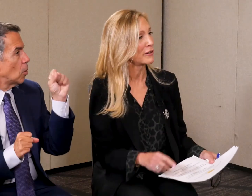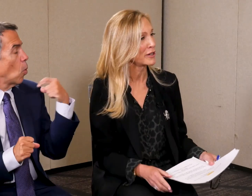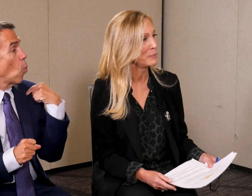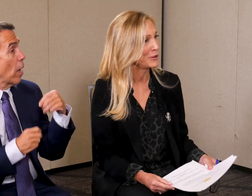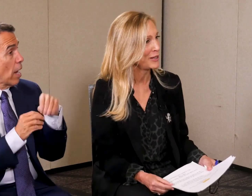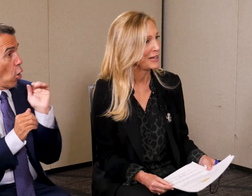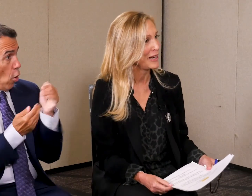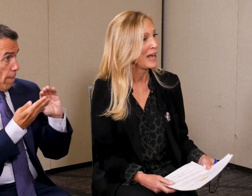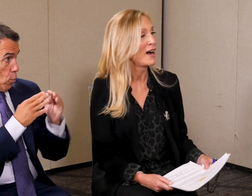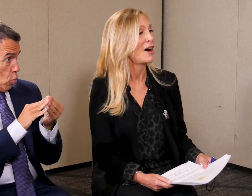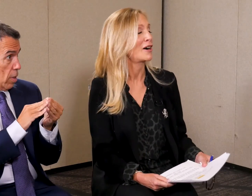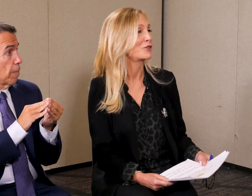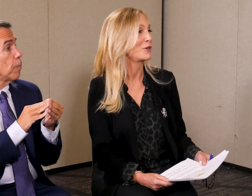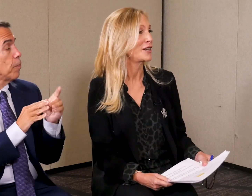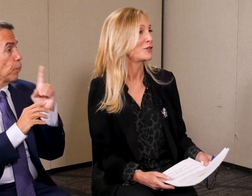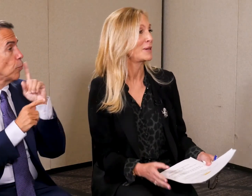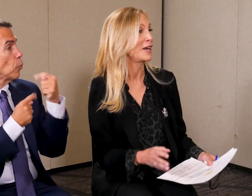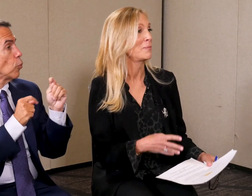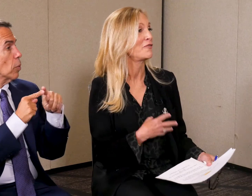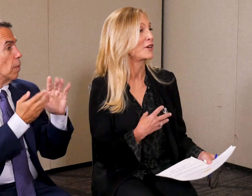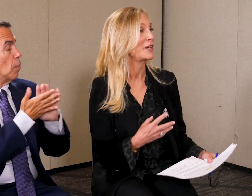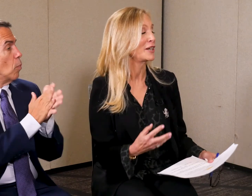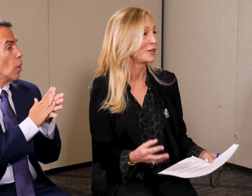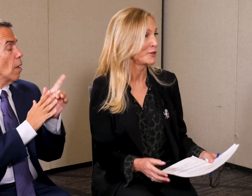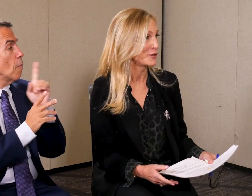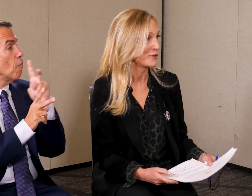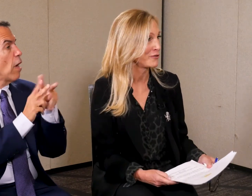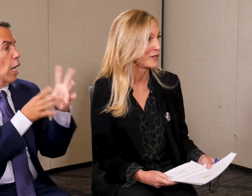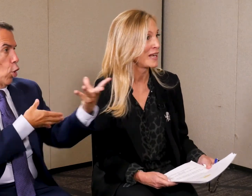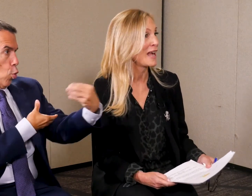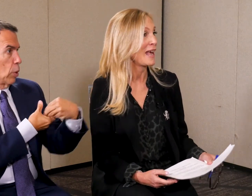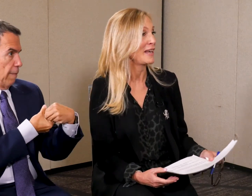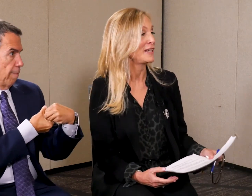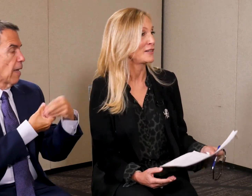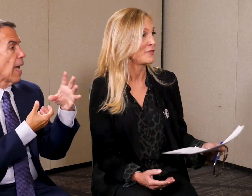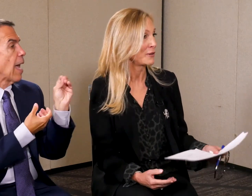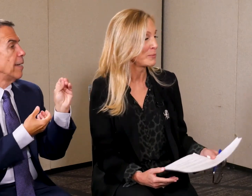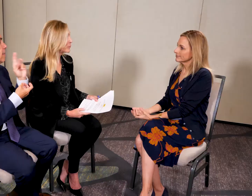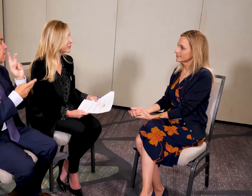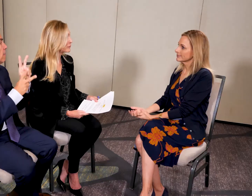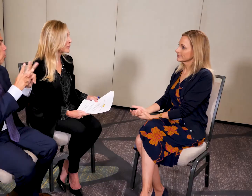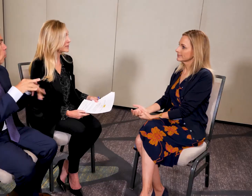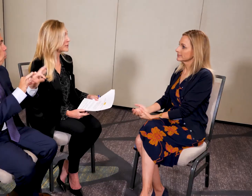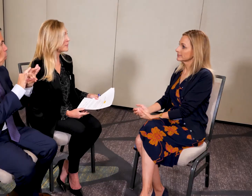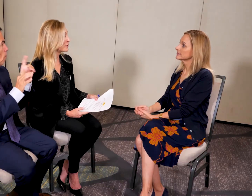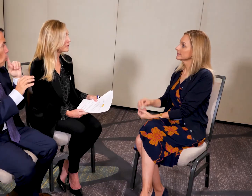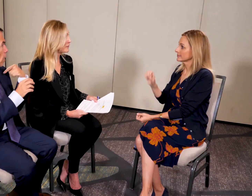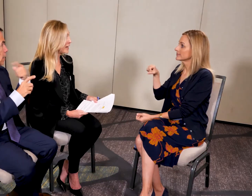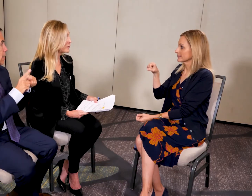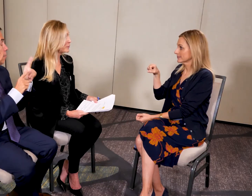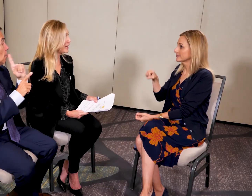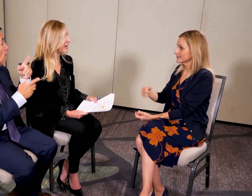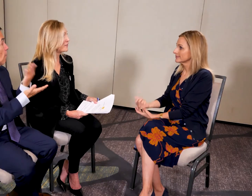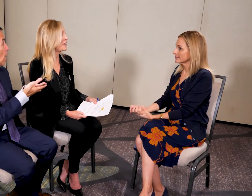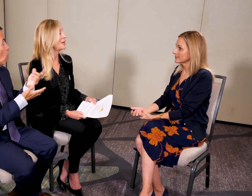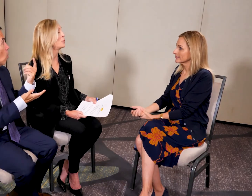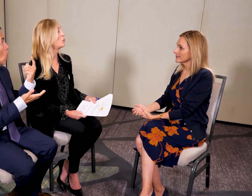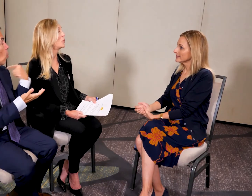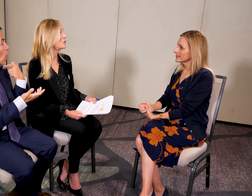amazing. We, in our community, are trying to become very inclusive And it's very important for us. As a matter of fact, we have a